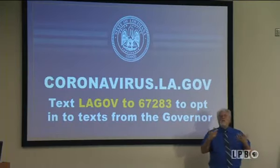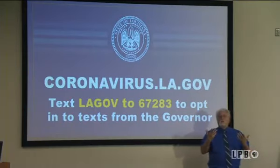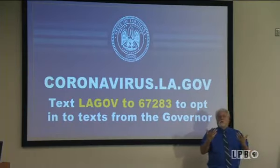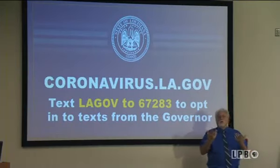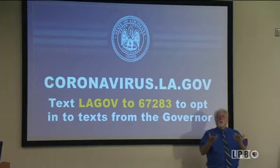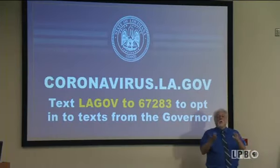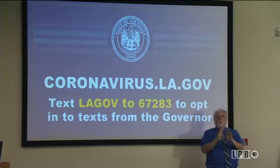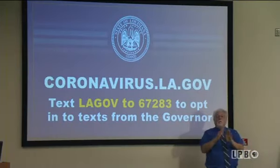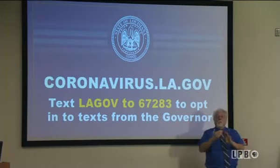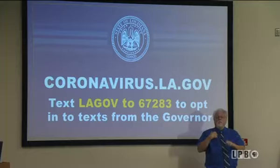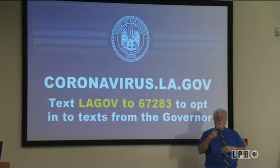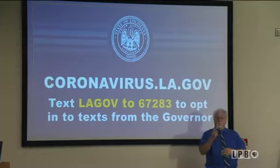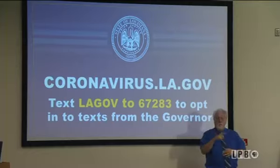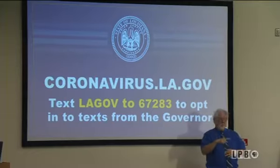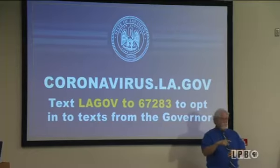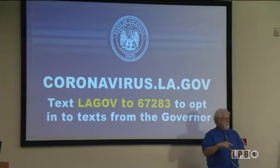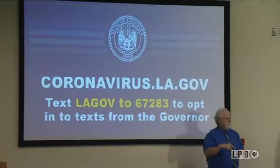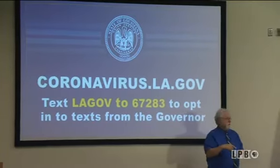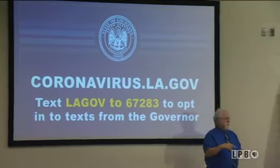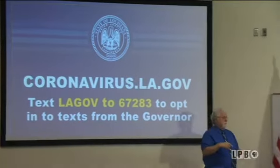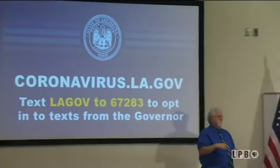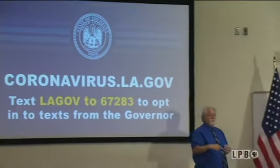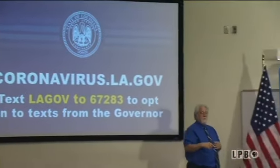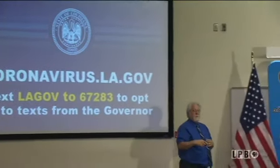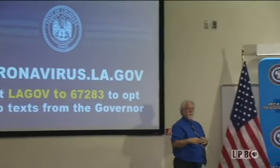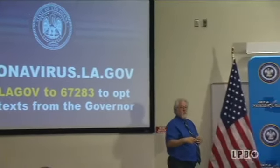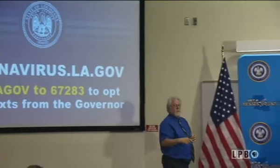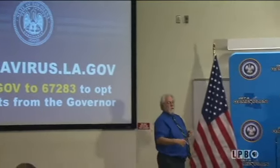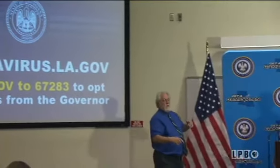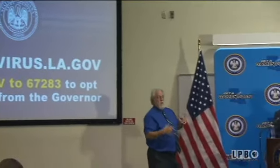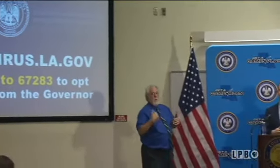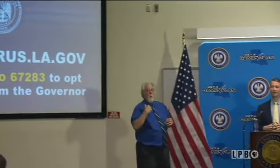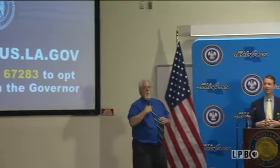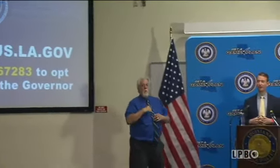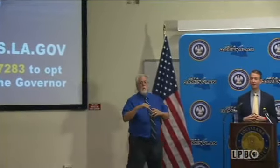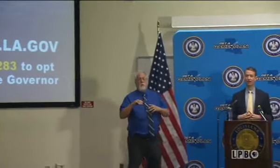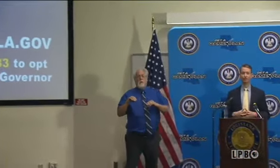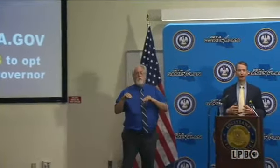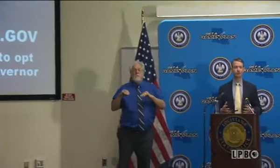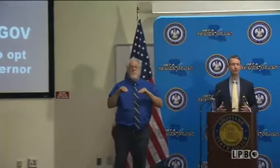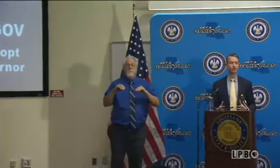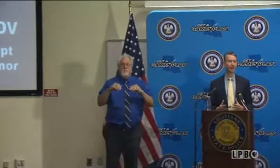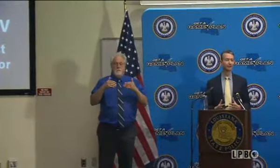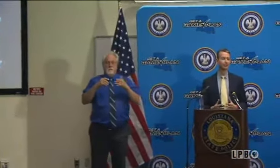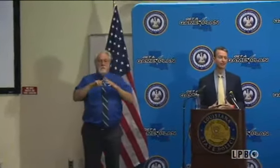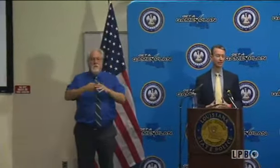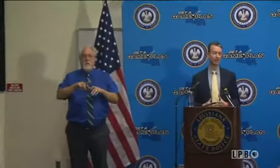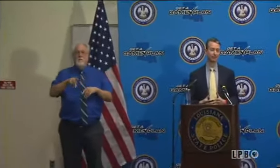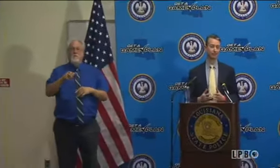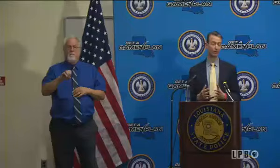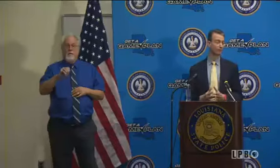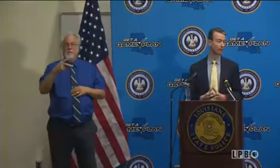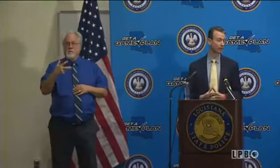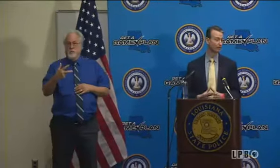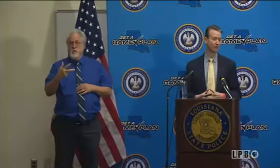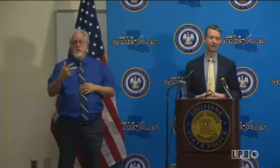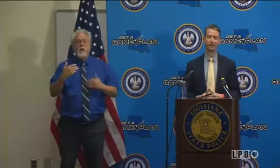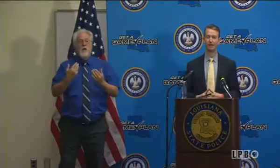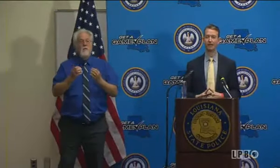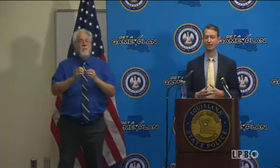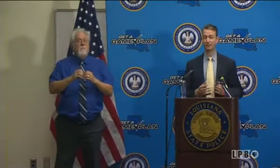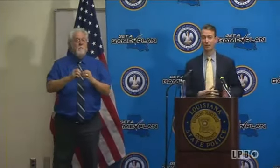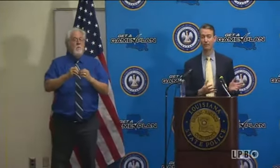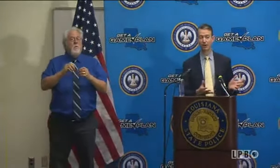before your questions, I would just emphasize, as we move into phase three, and you now have greater capacity in restaurants,